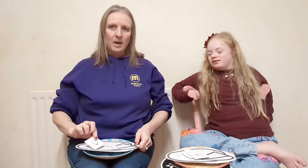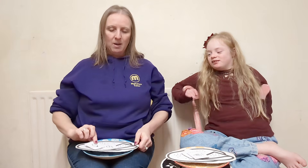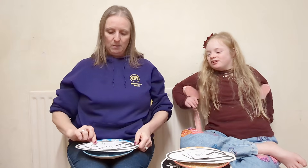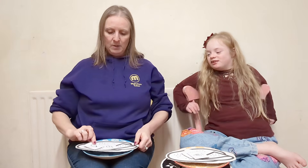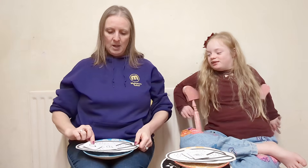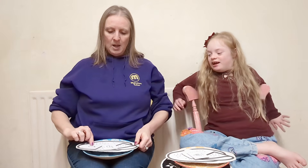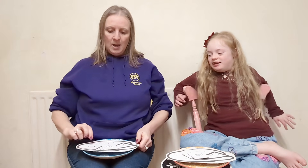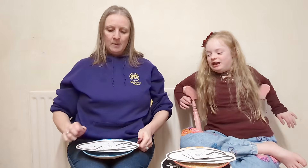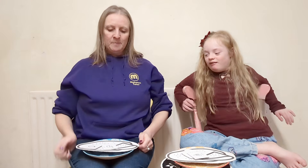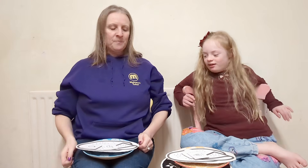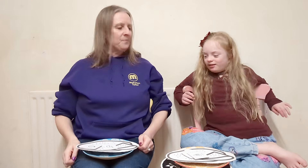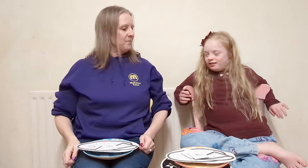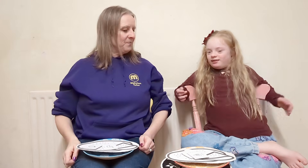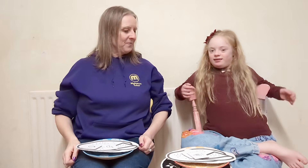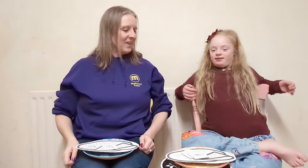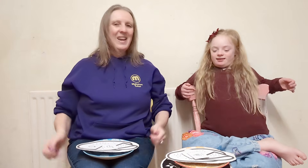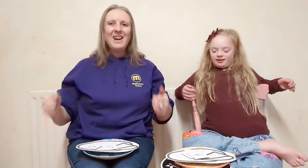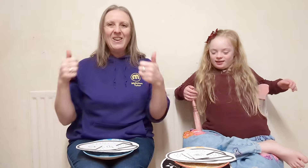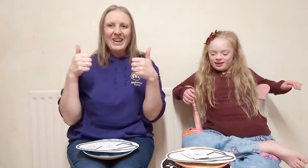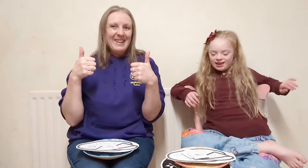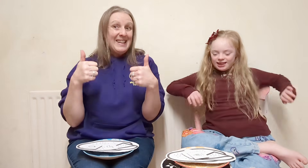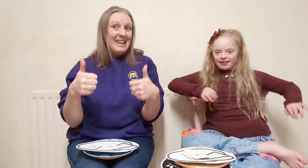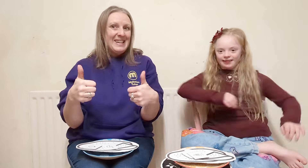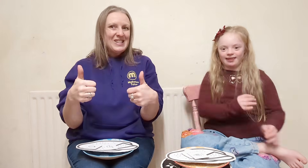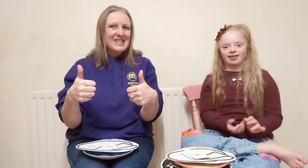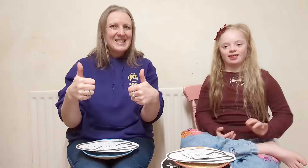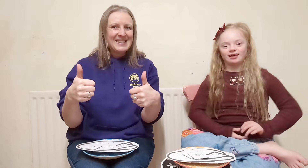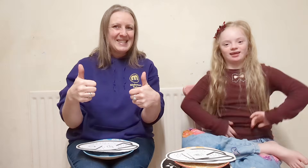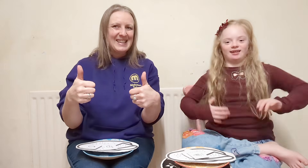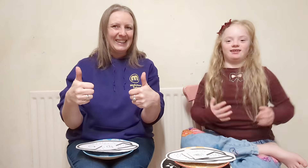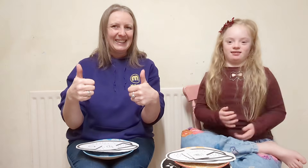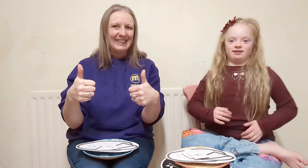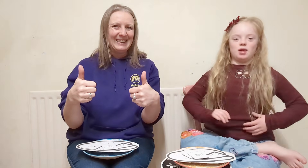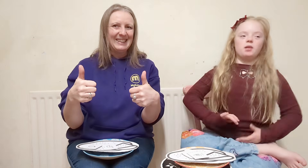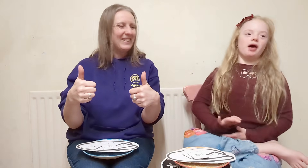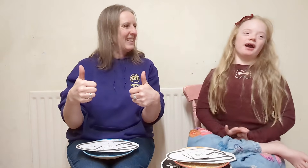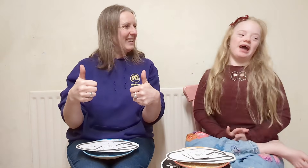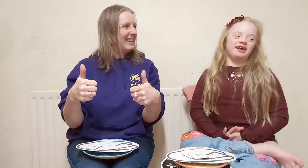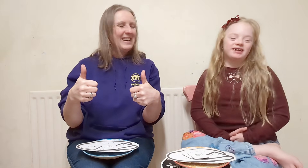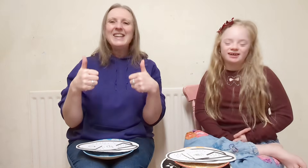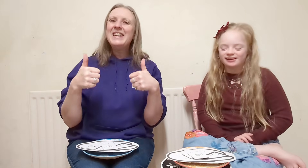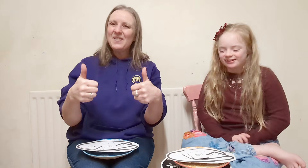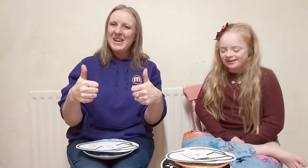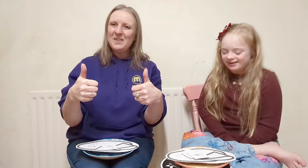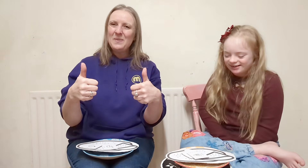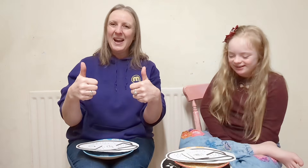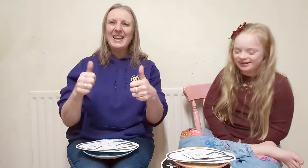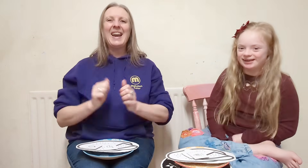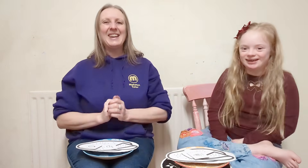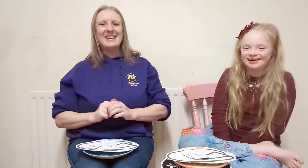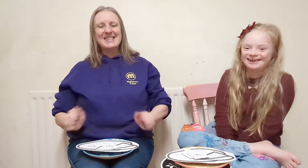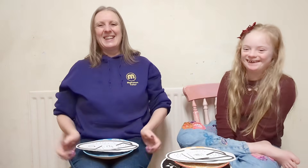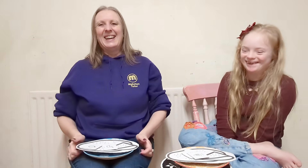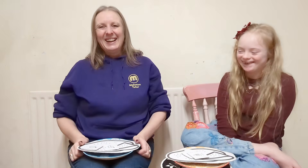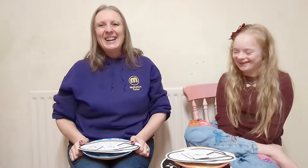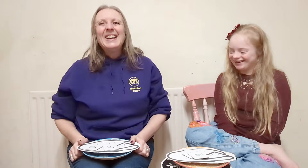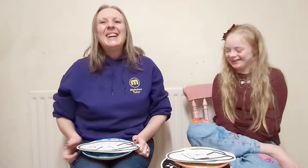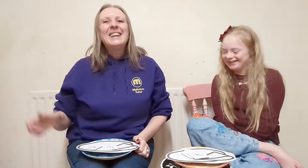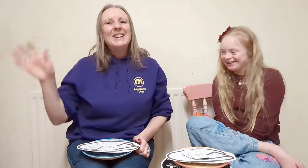well. They are looking delicious. We are the cake. Yummy, yummy pancakes.